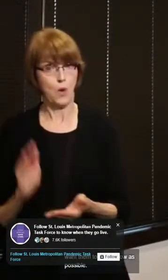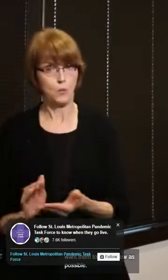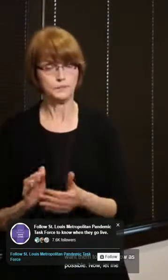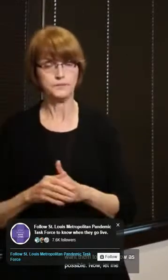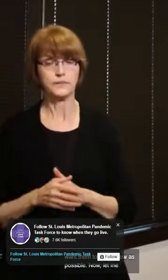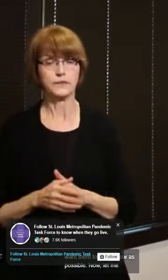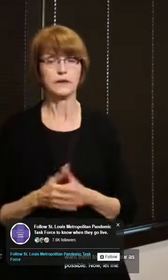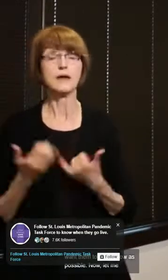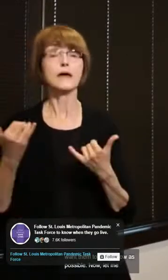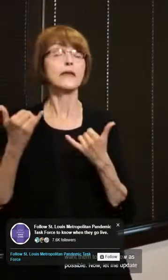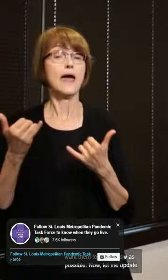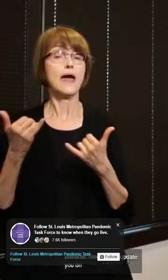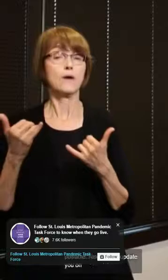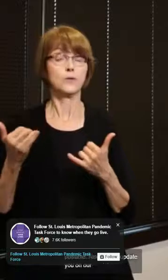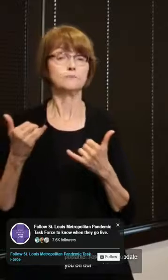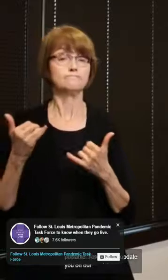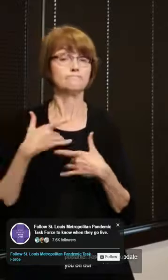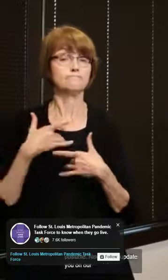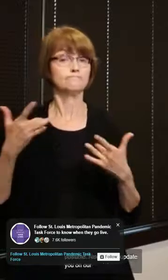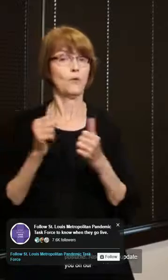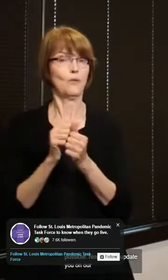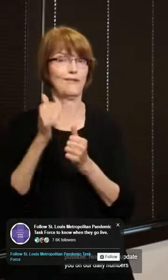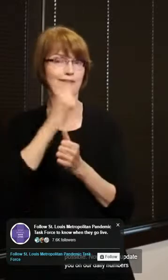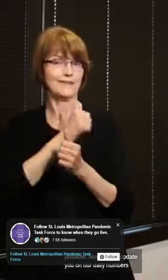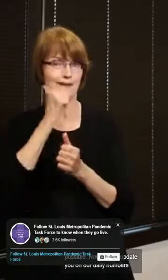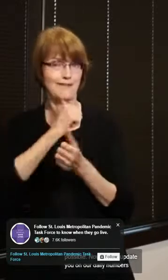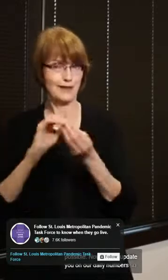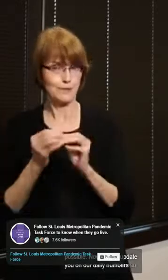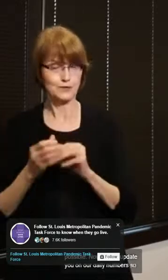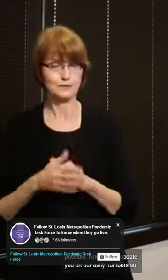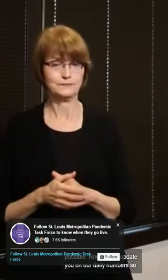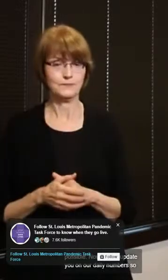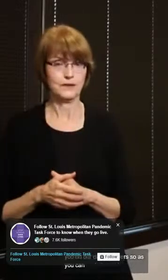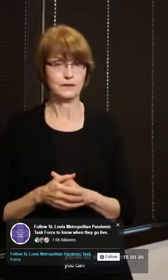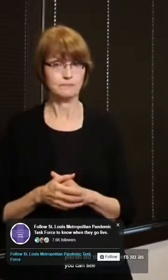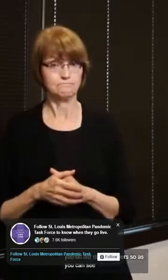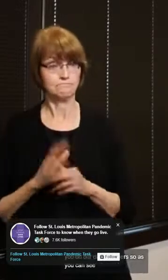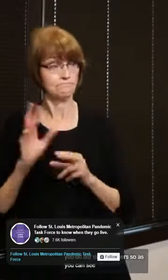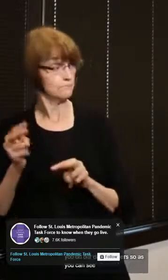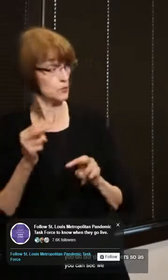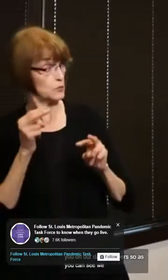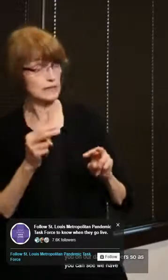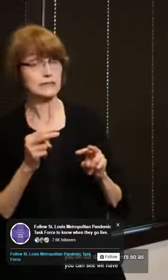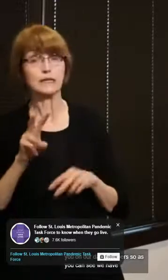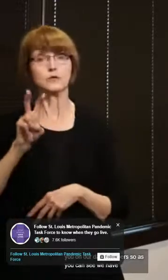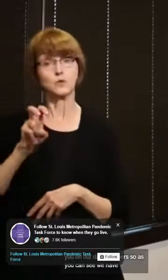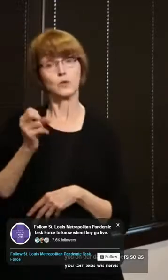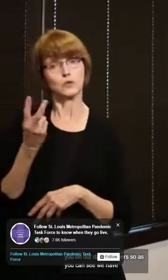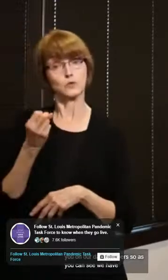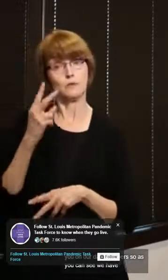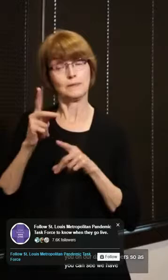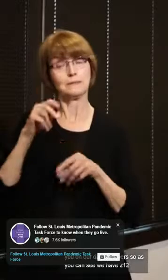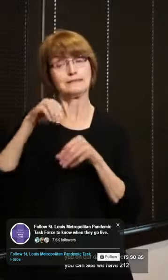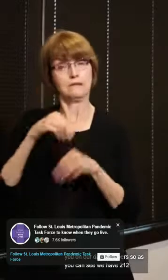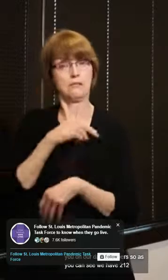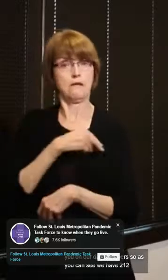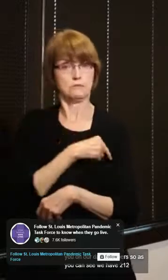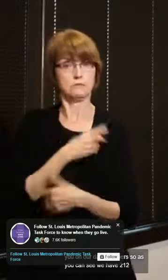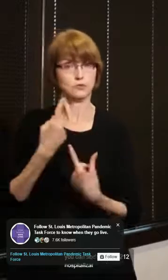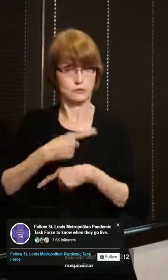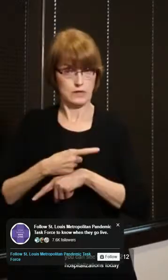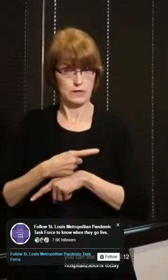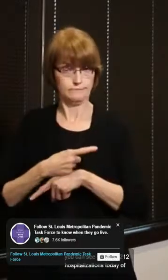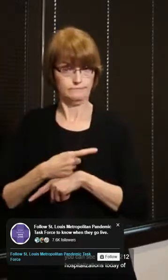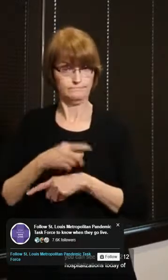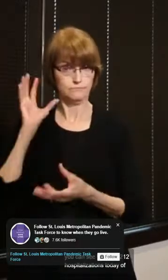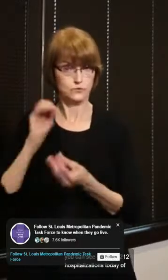Now let me update you on our daily numbers. So as you can see, we have 212 hospitalizations today